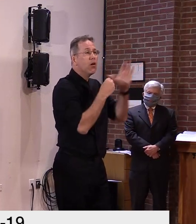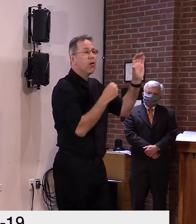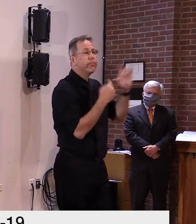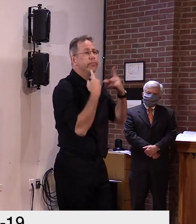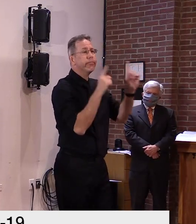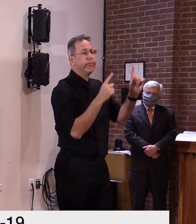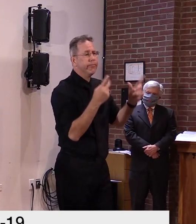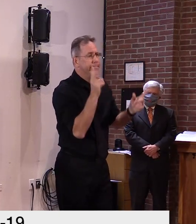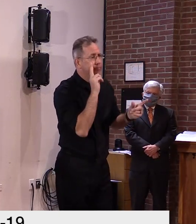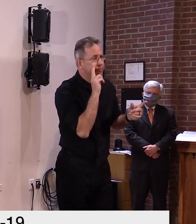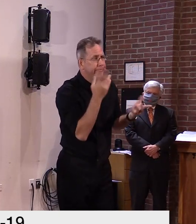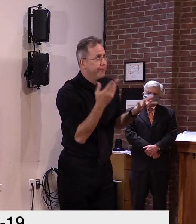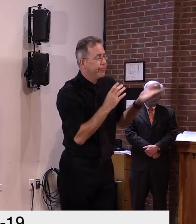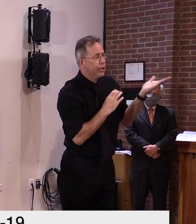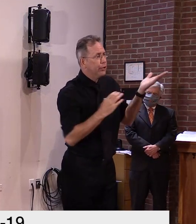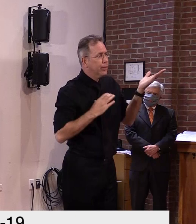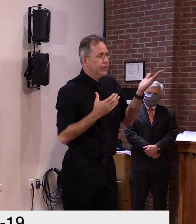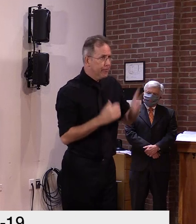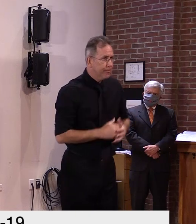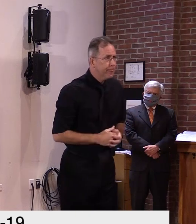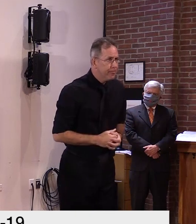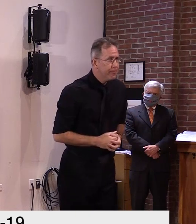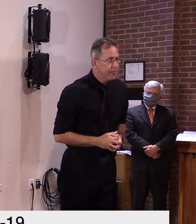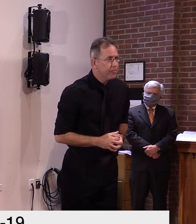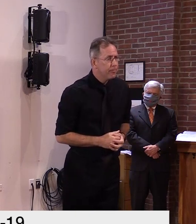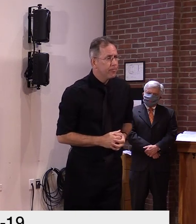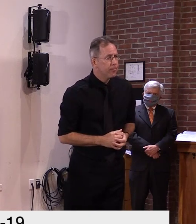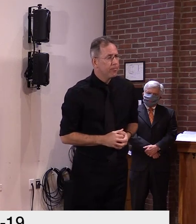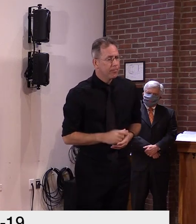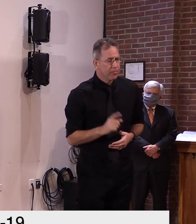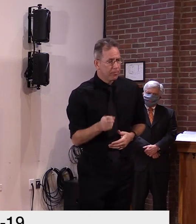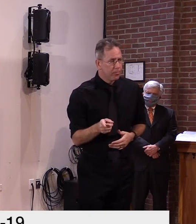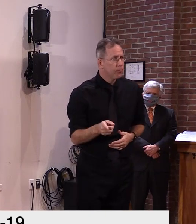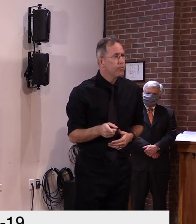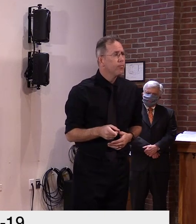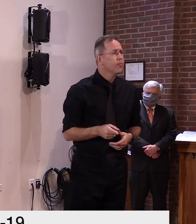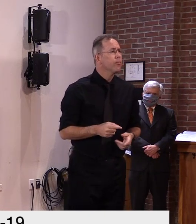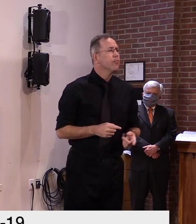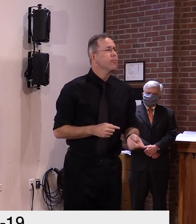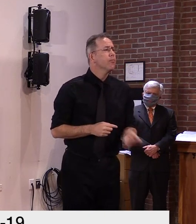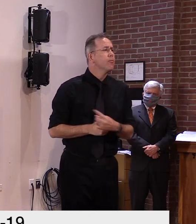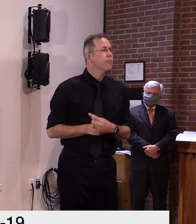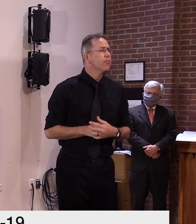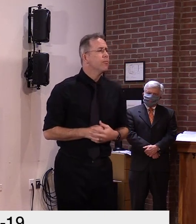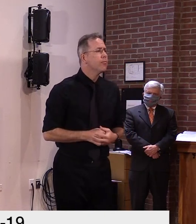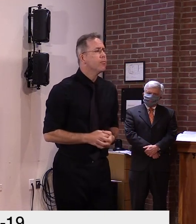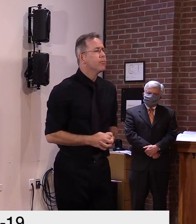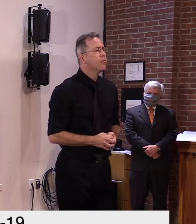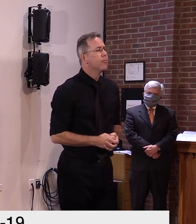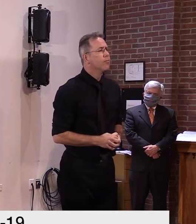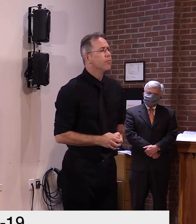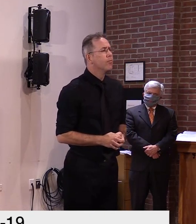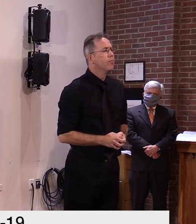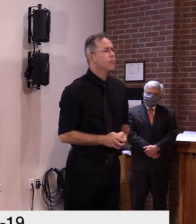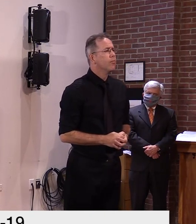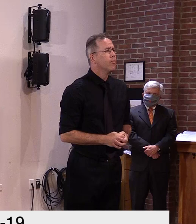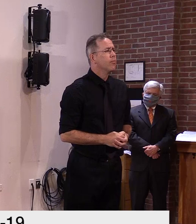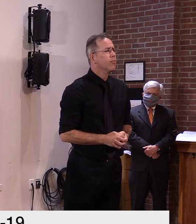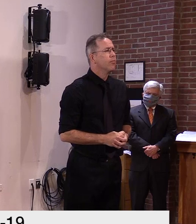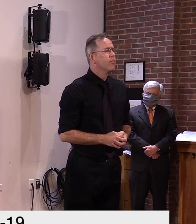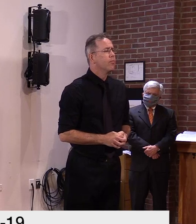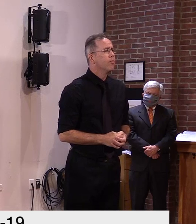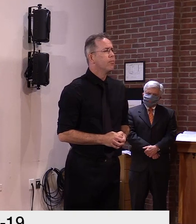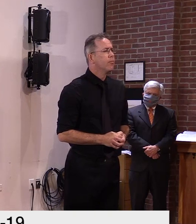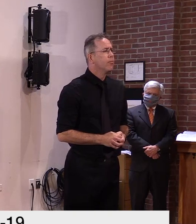Okay, did you, though, from the last stimulus, was there money that you were able to directly target the federal